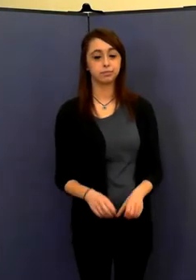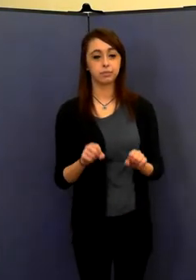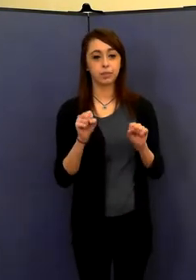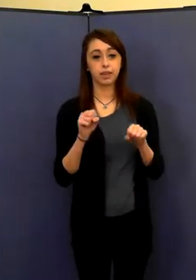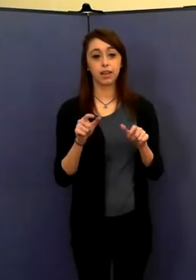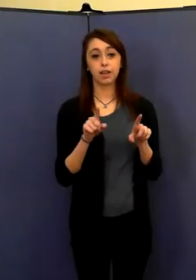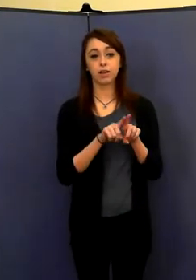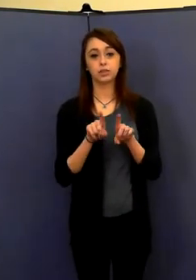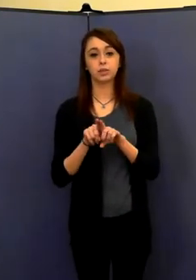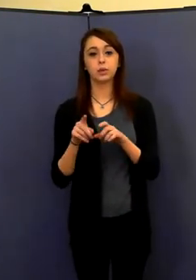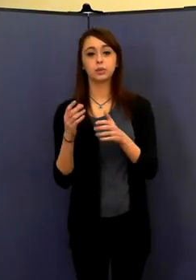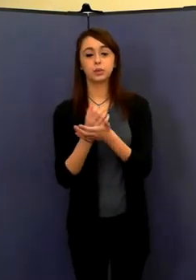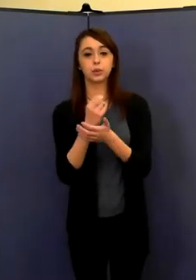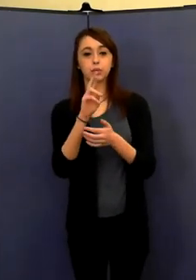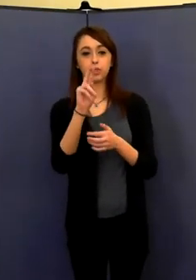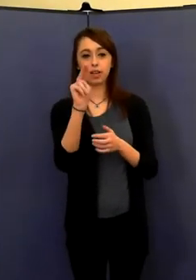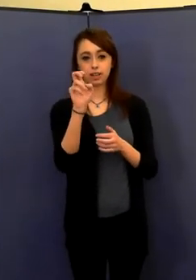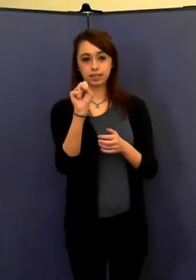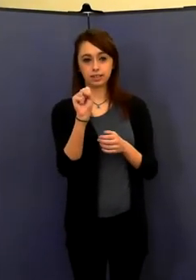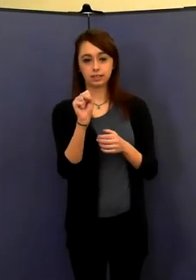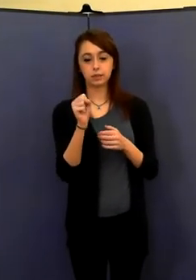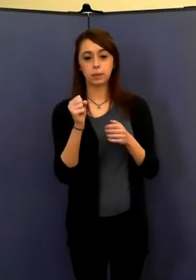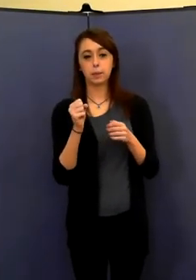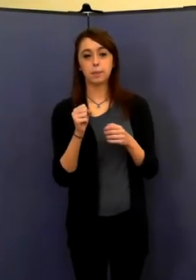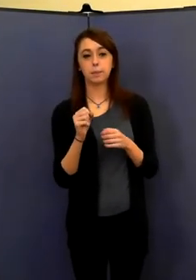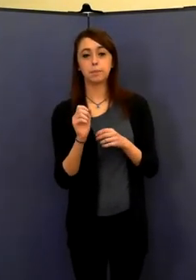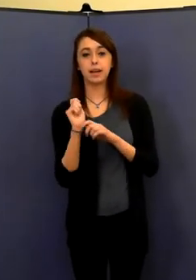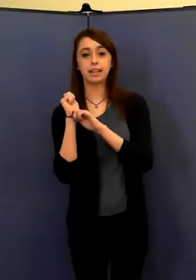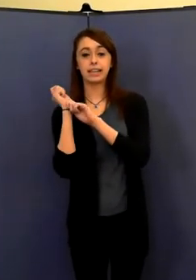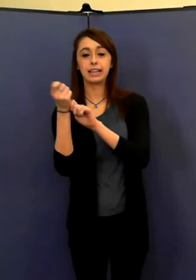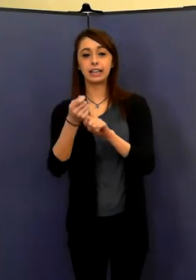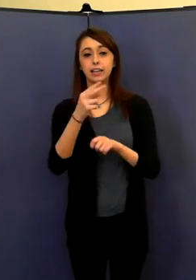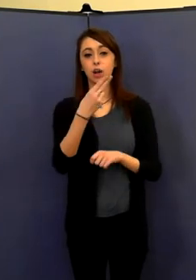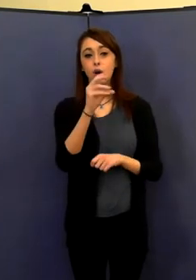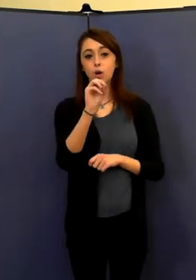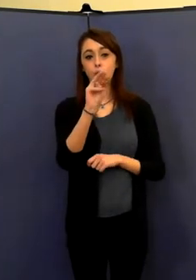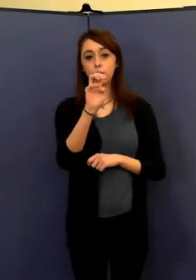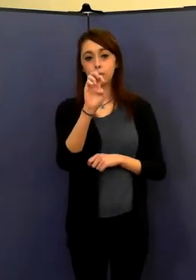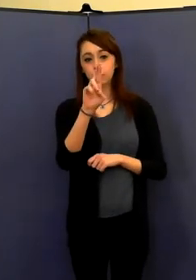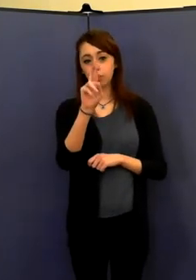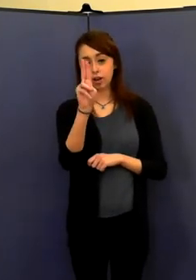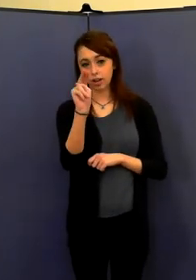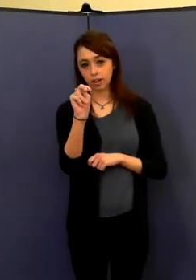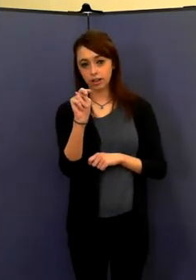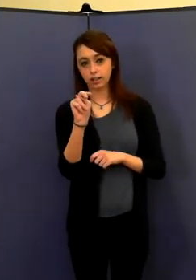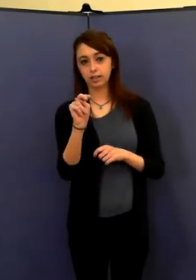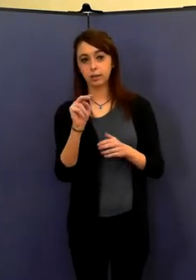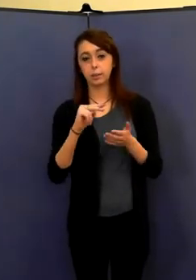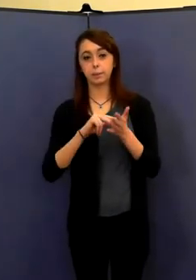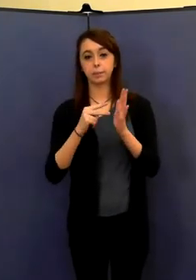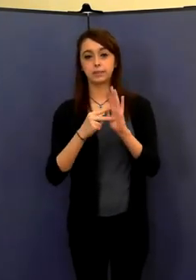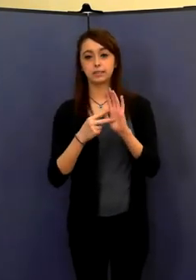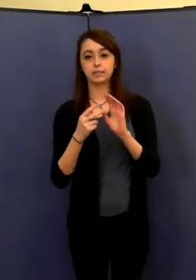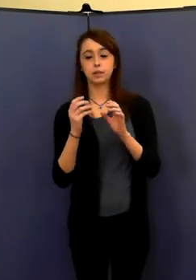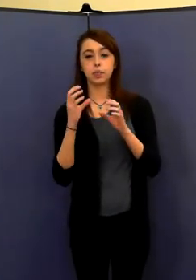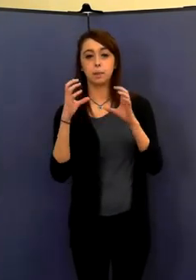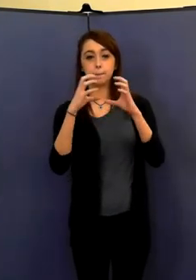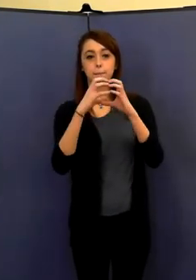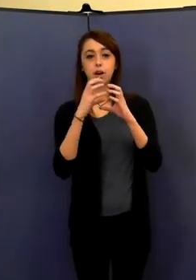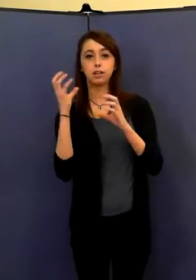with a home run, and that is when the ball is either hit all the way out of the park and there is no longer in play, so they can